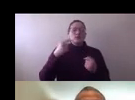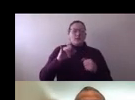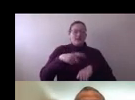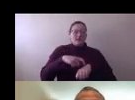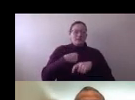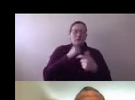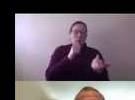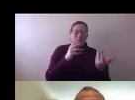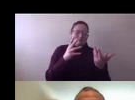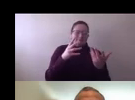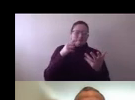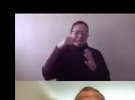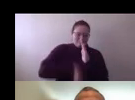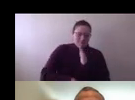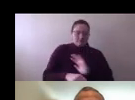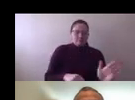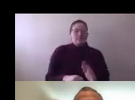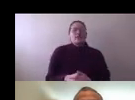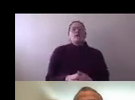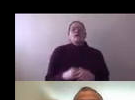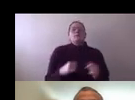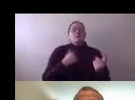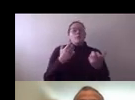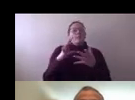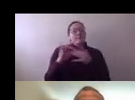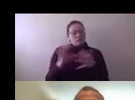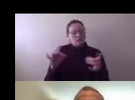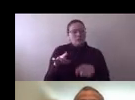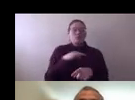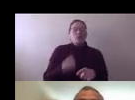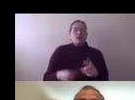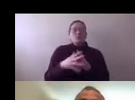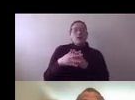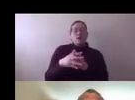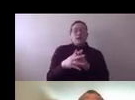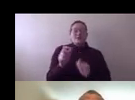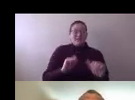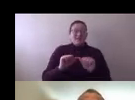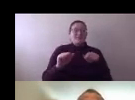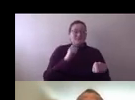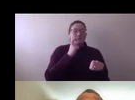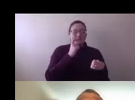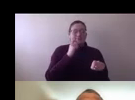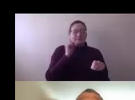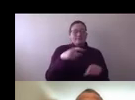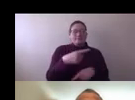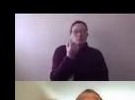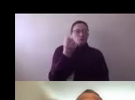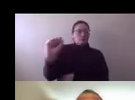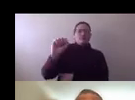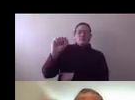detail, but I wanted to mention that the Chinese American scientist did protest his